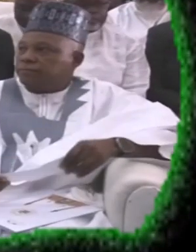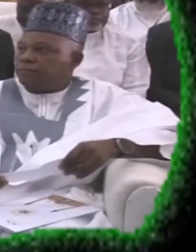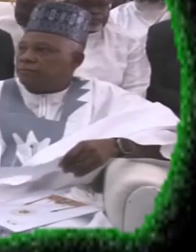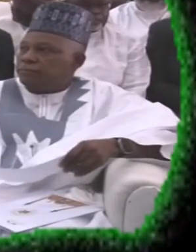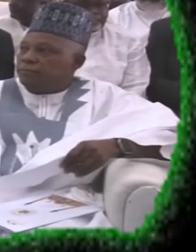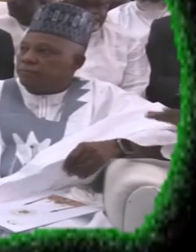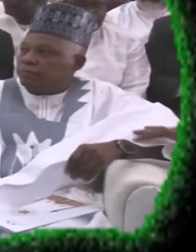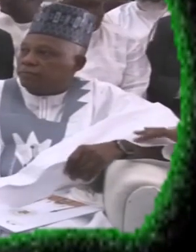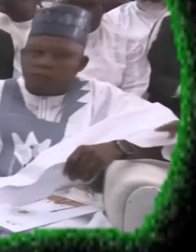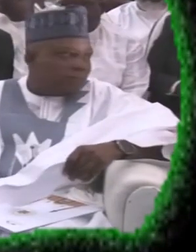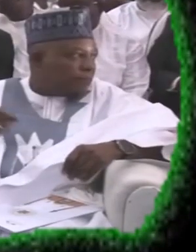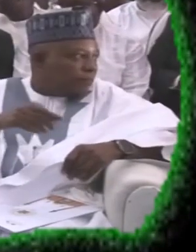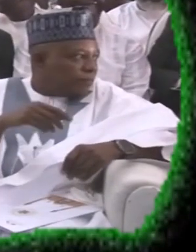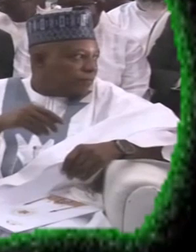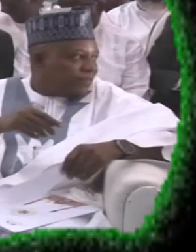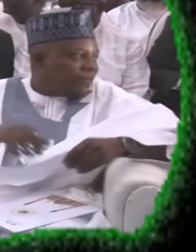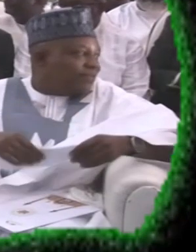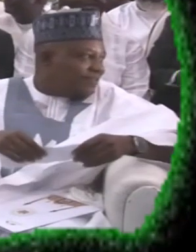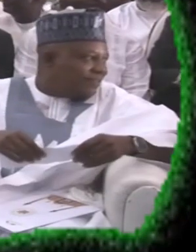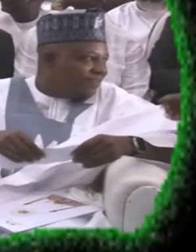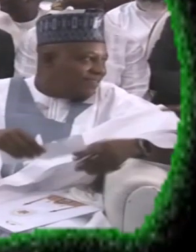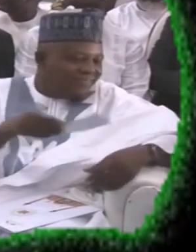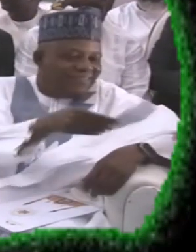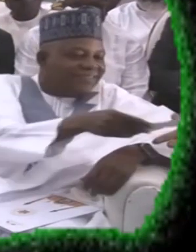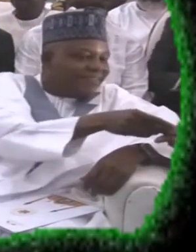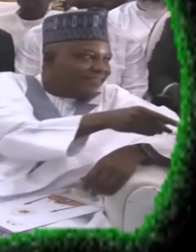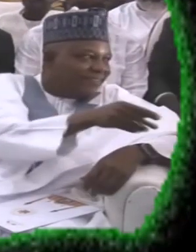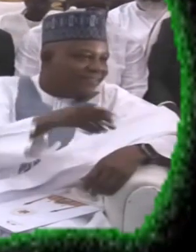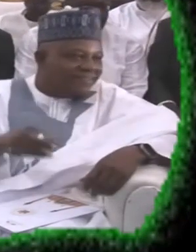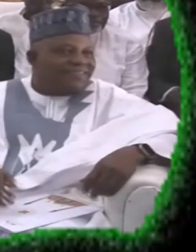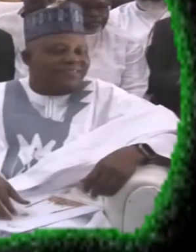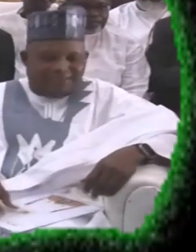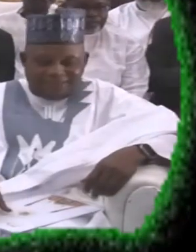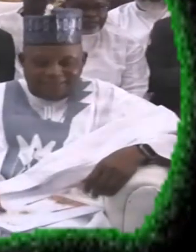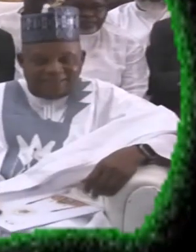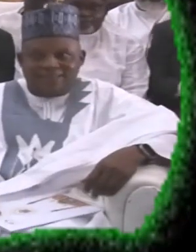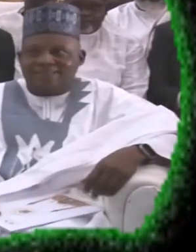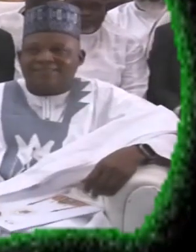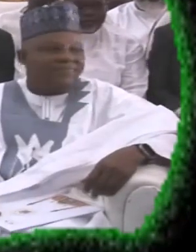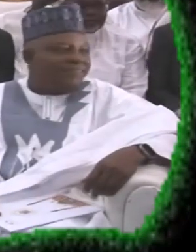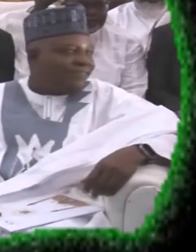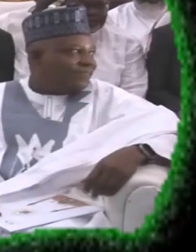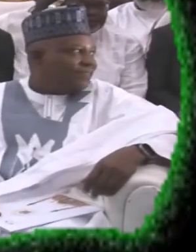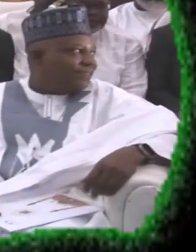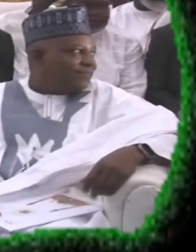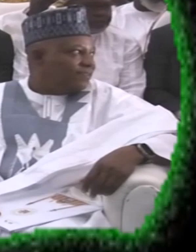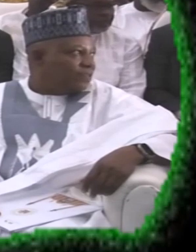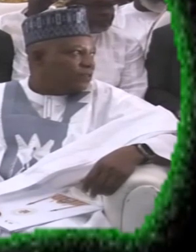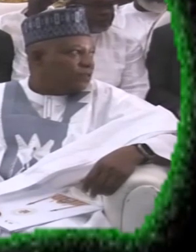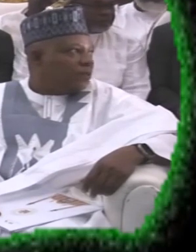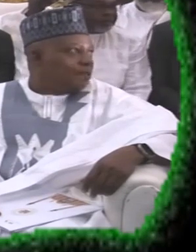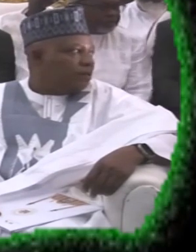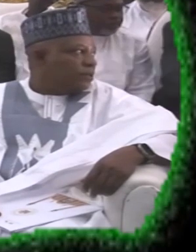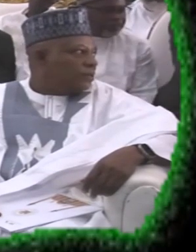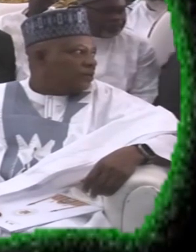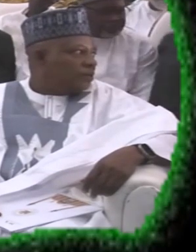Council, it is my honor and privilege to thank you all for